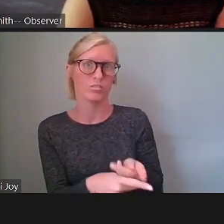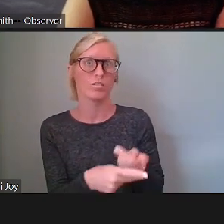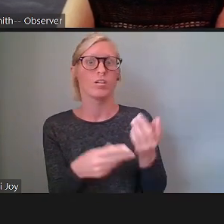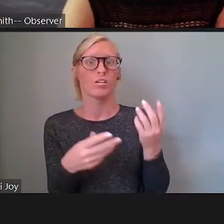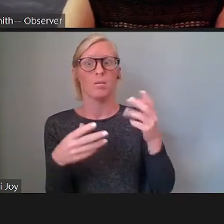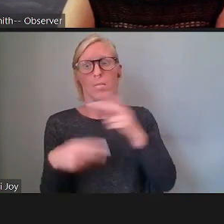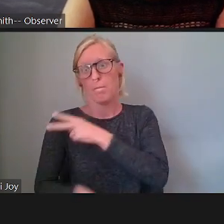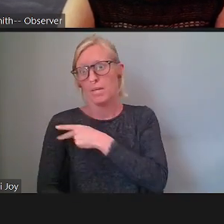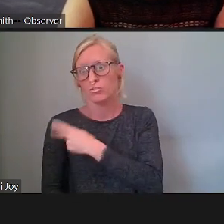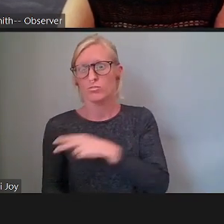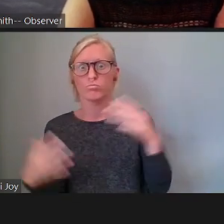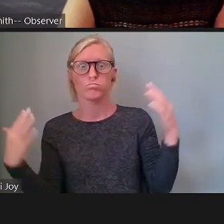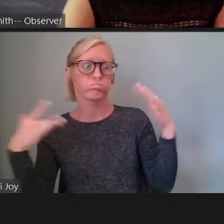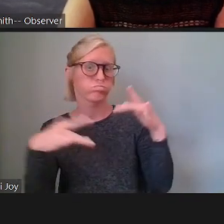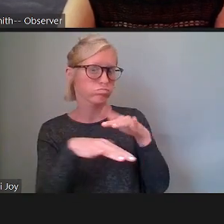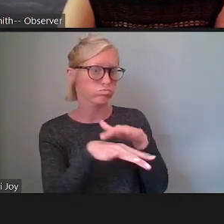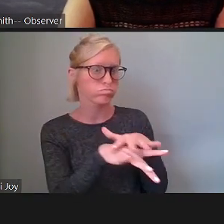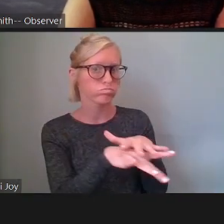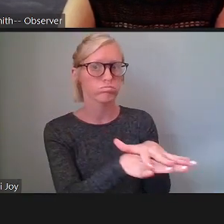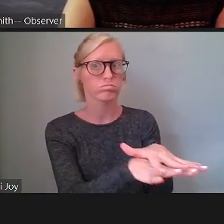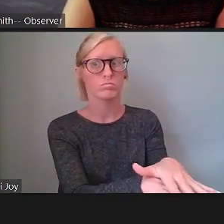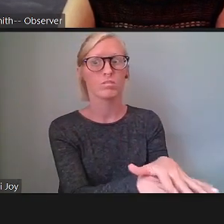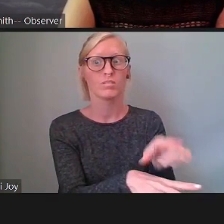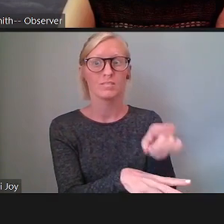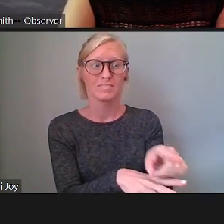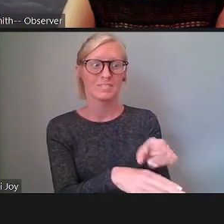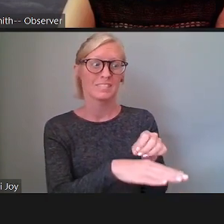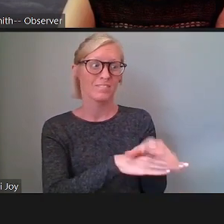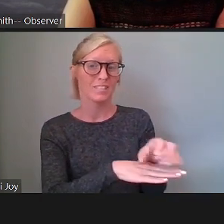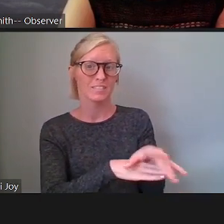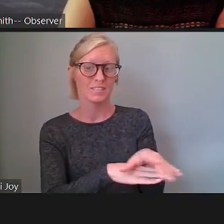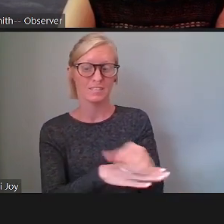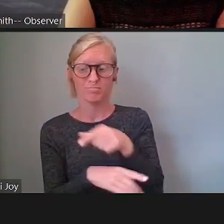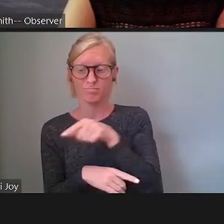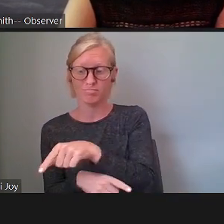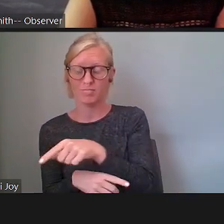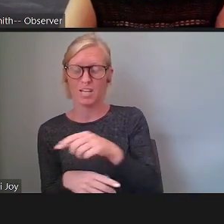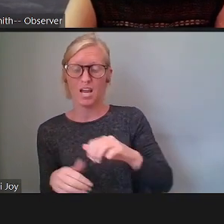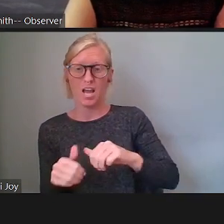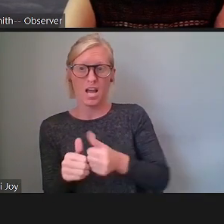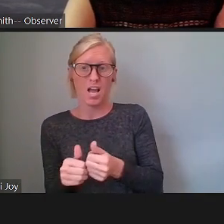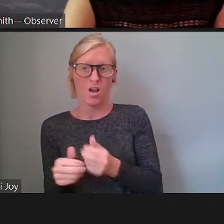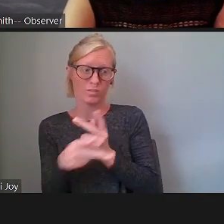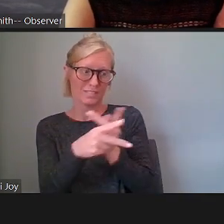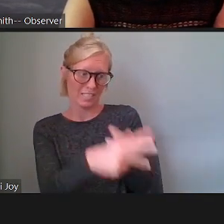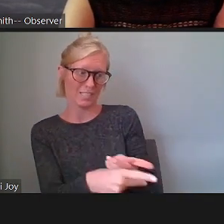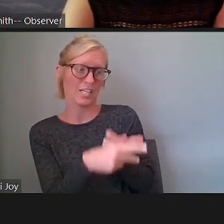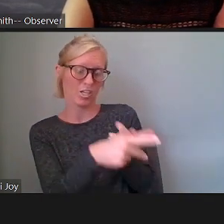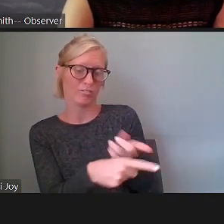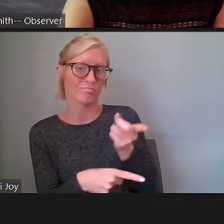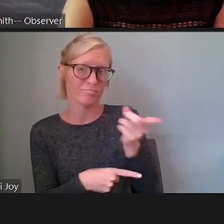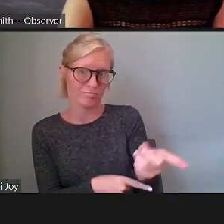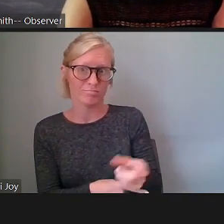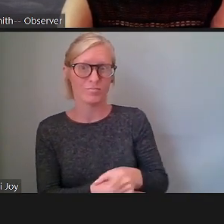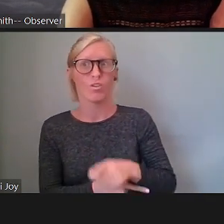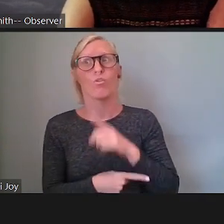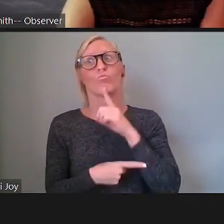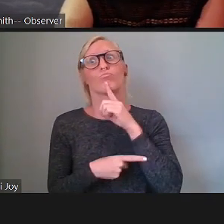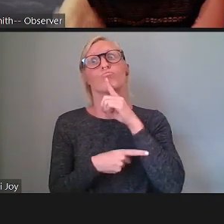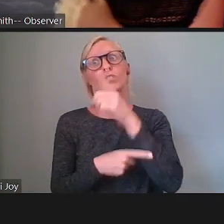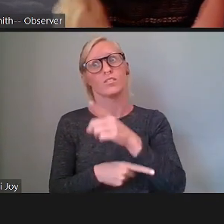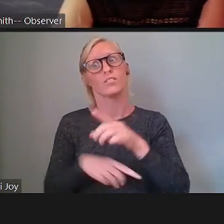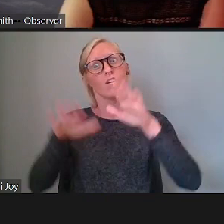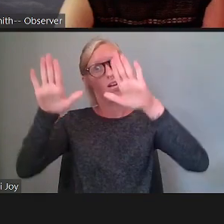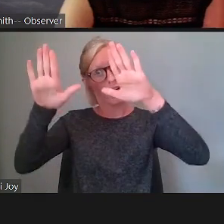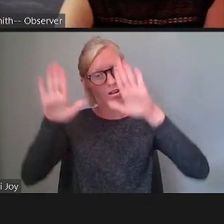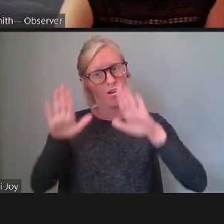patients, I think they're also affected, and how can they take care of their mental health? Yeah. That's a really excellent question,